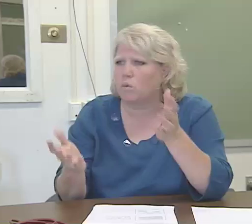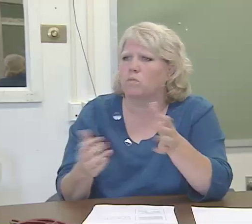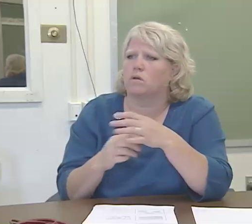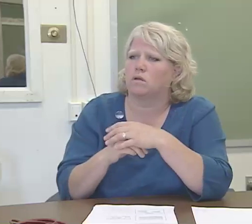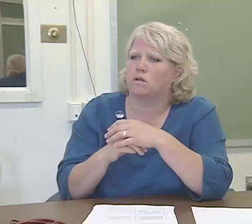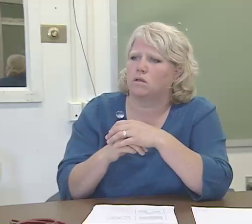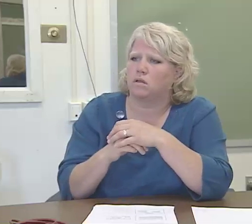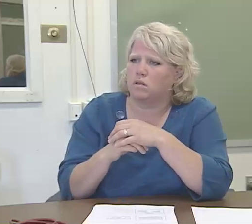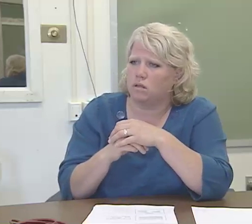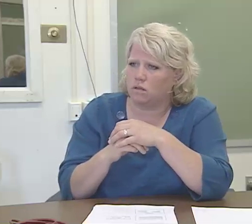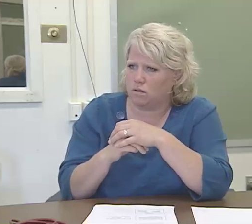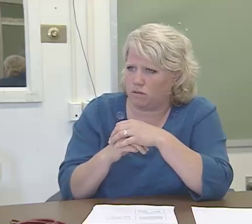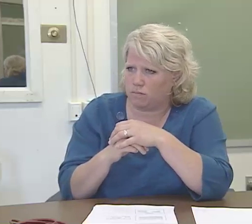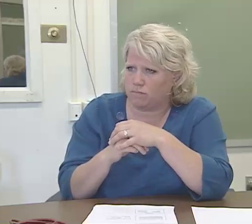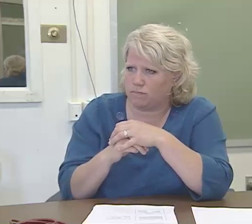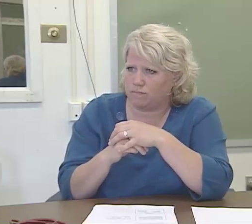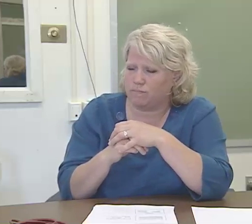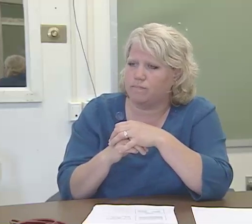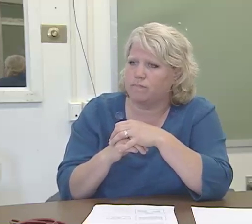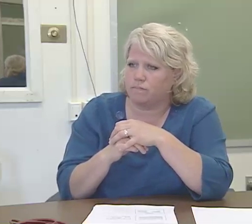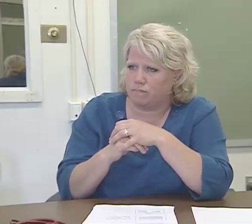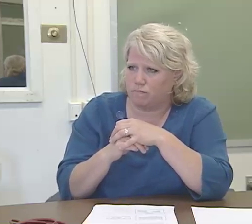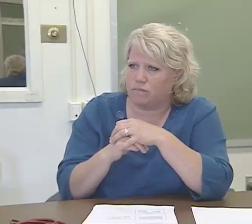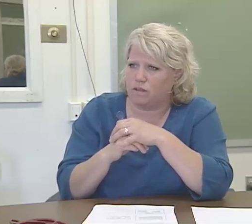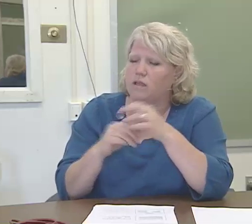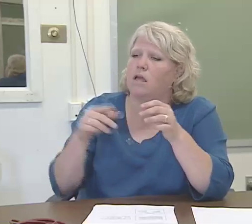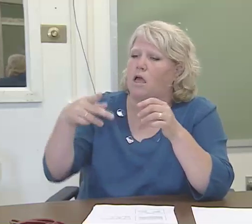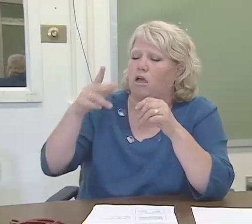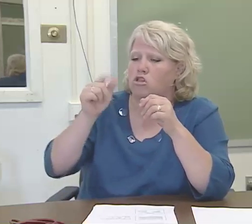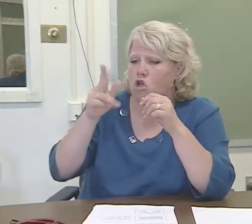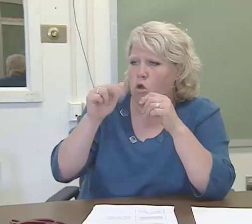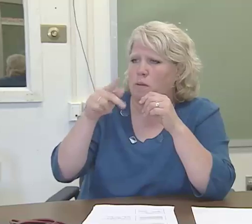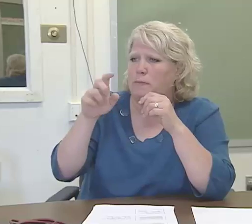of the student.